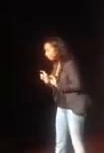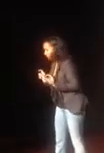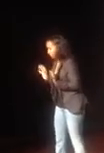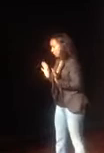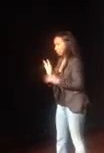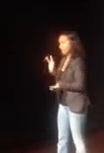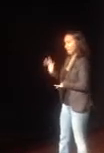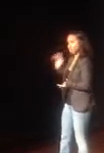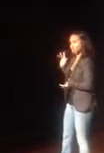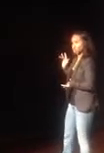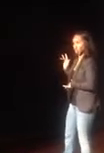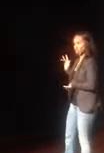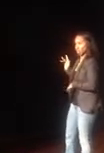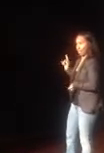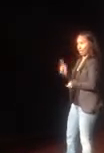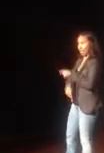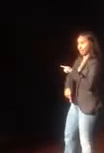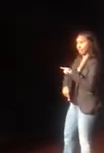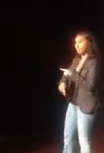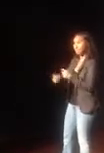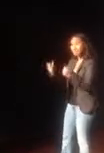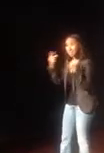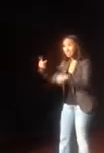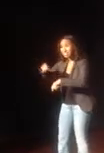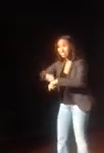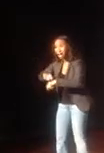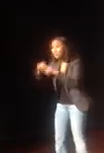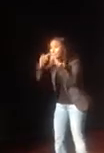and sometimes even their own families.